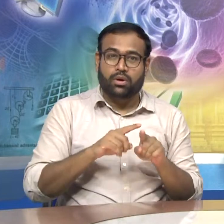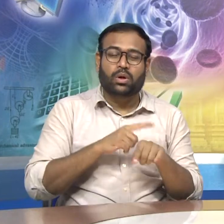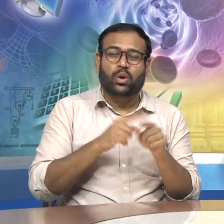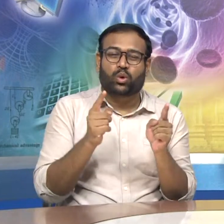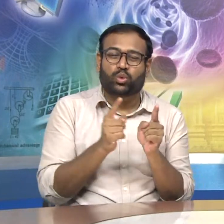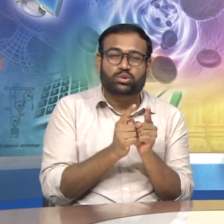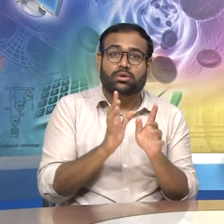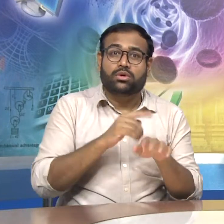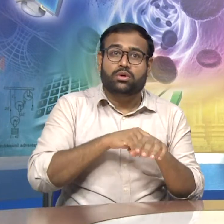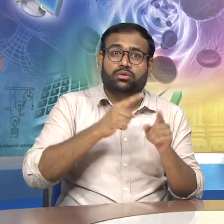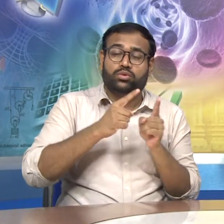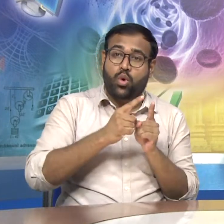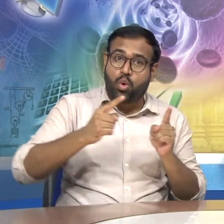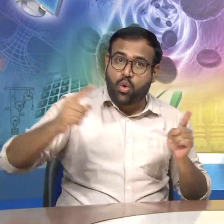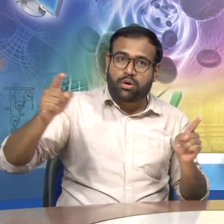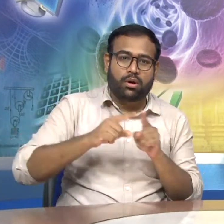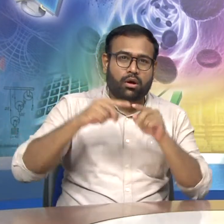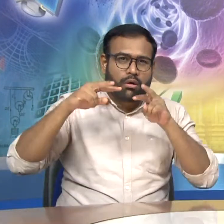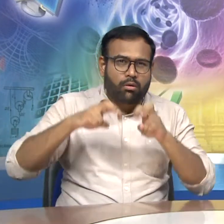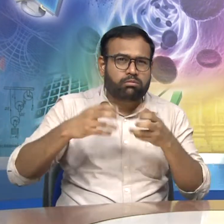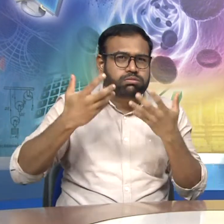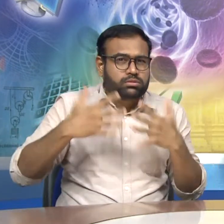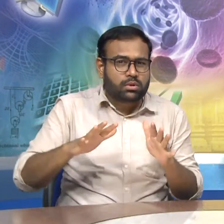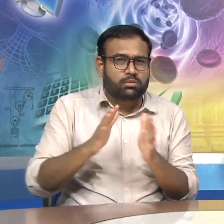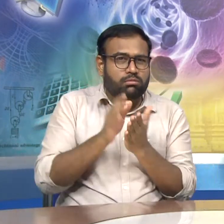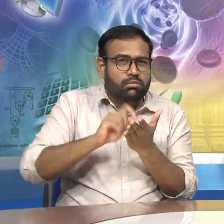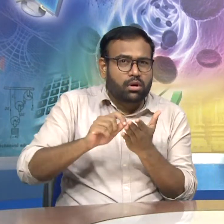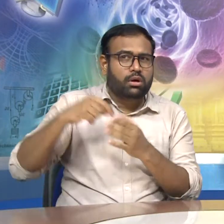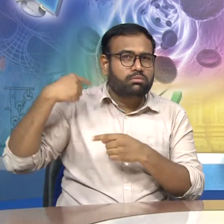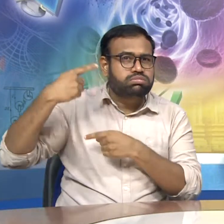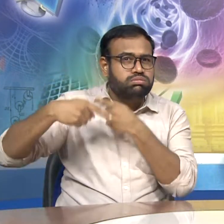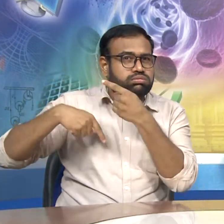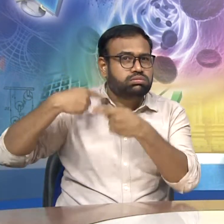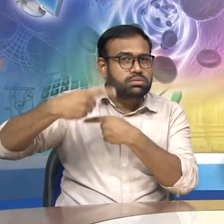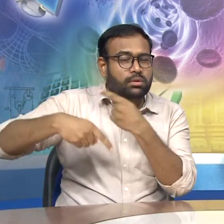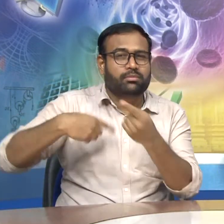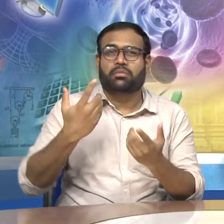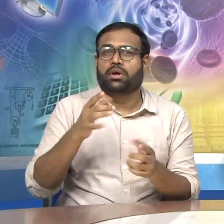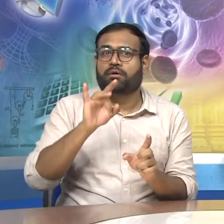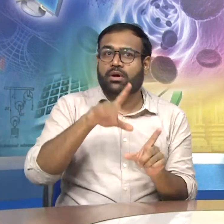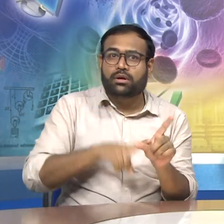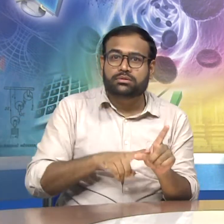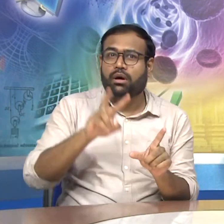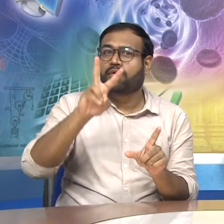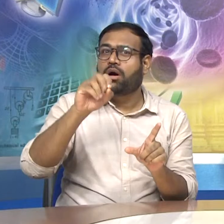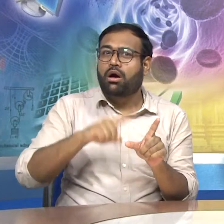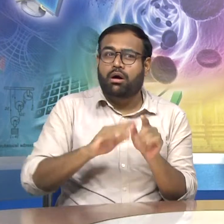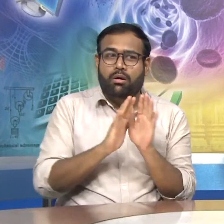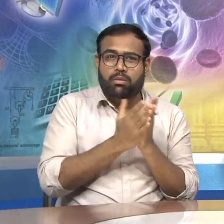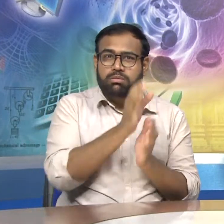After long range reference services, literature search and